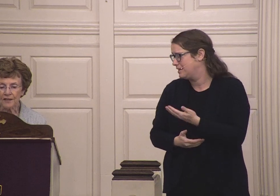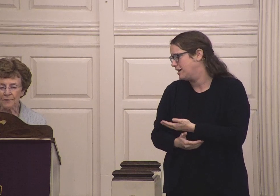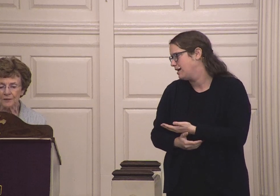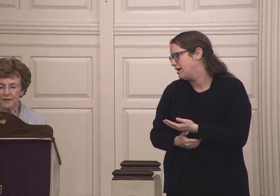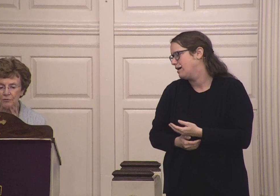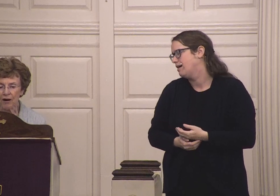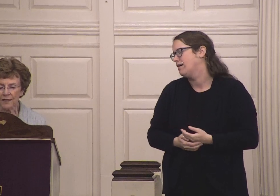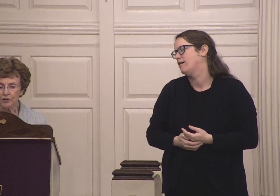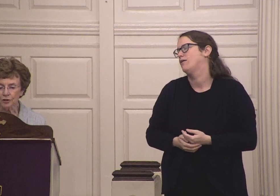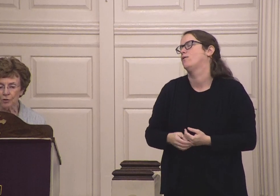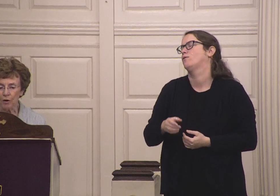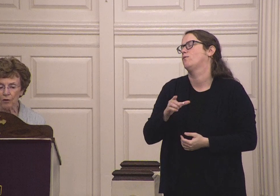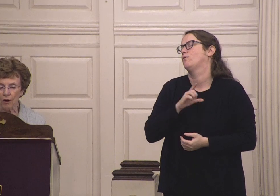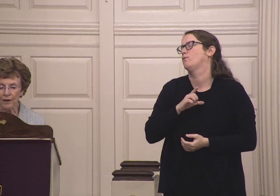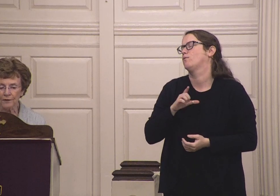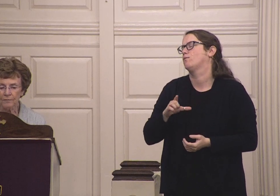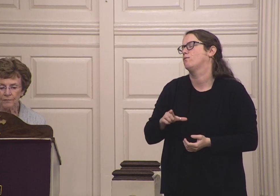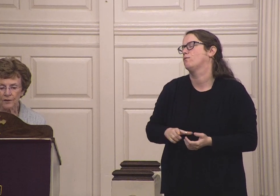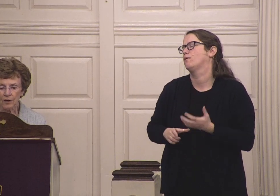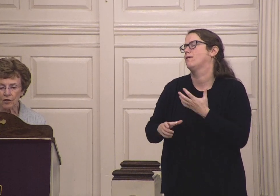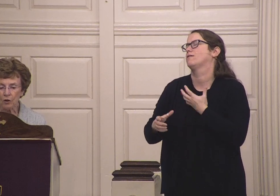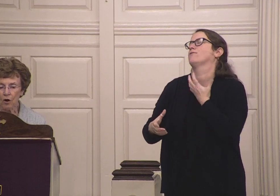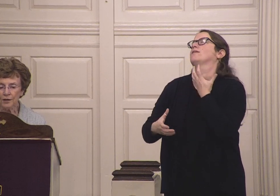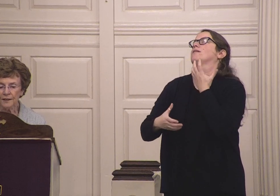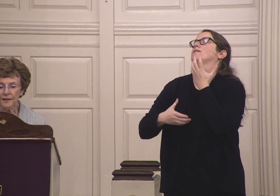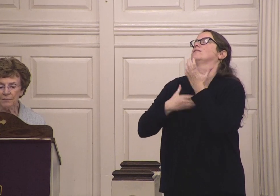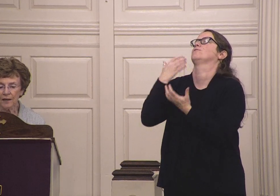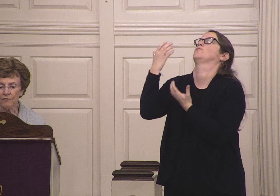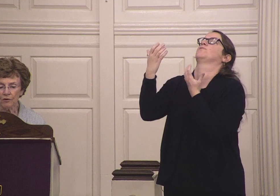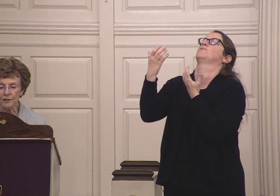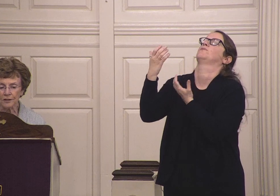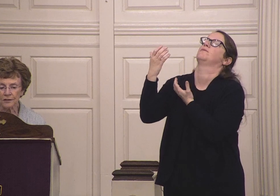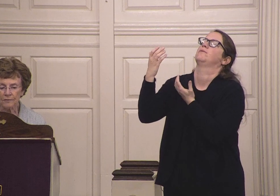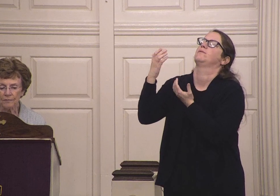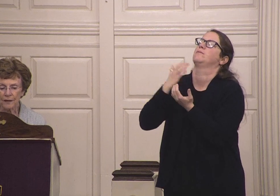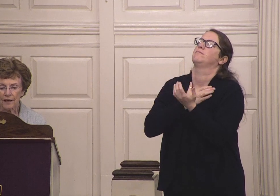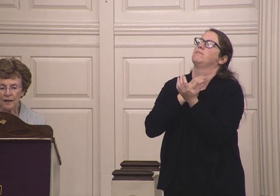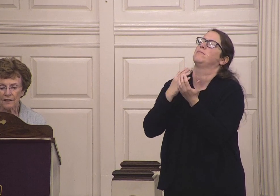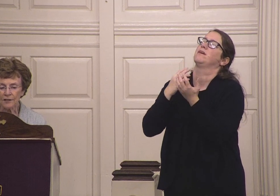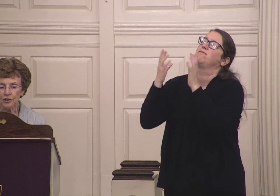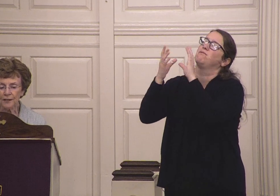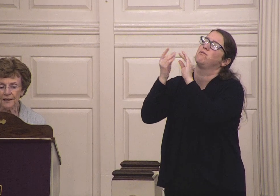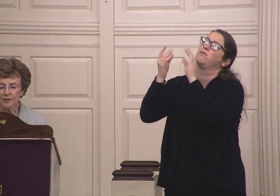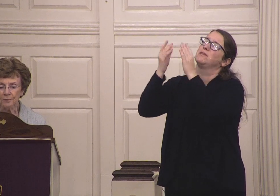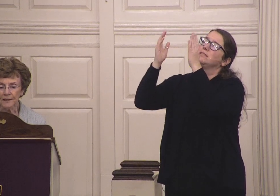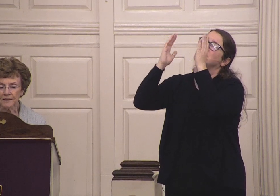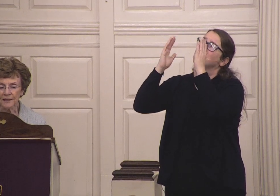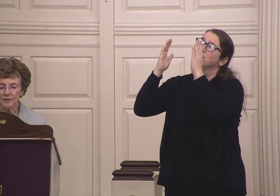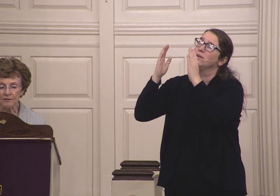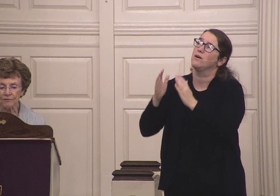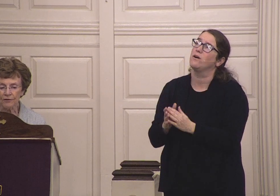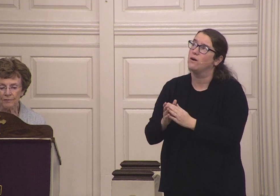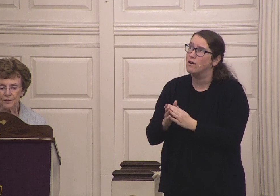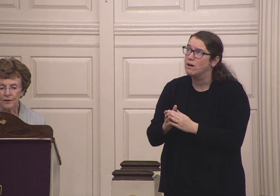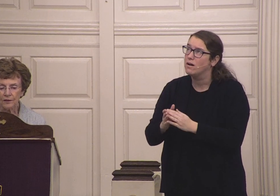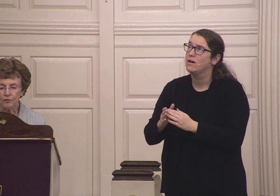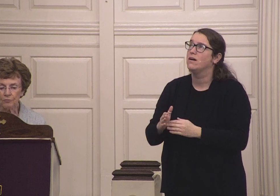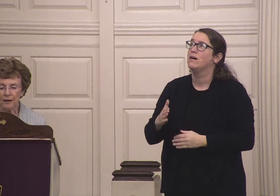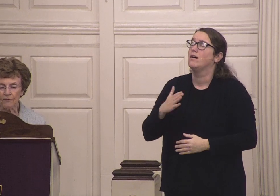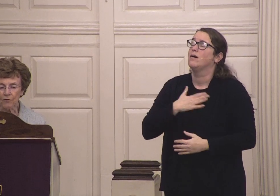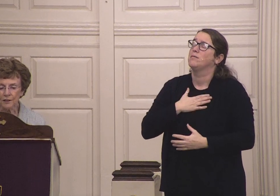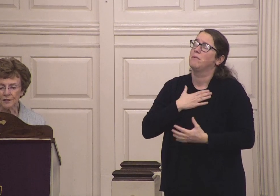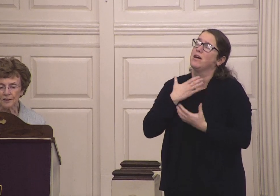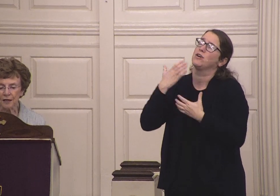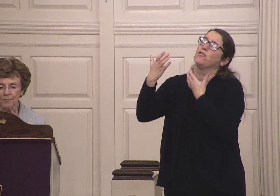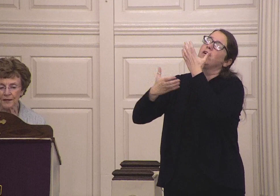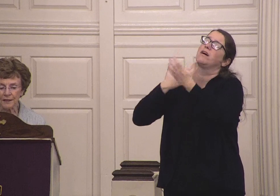Out of the depths I cry to you, O Lord. Lord, hear my voice. Let your ears be attentive to